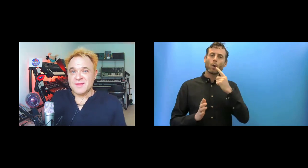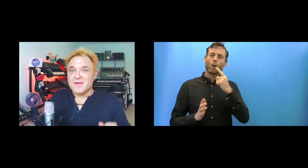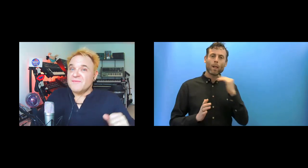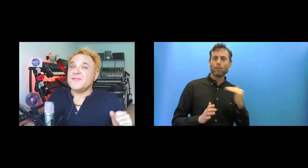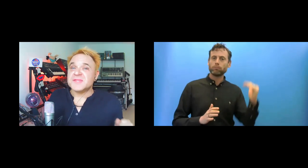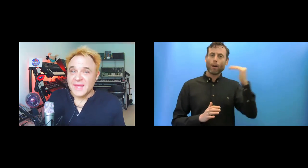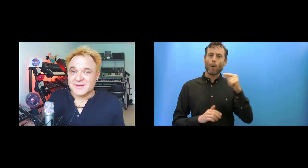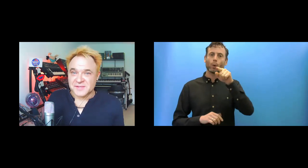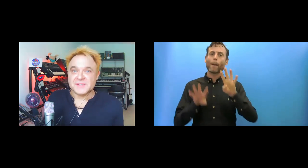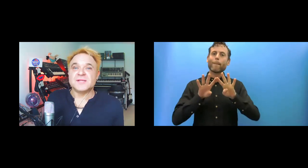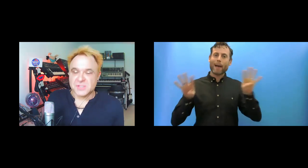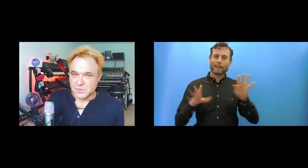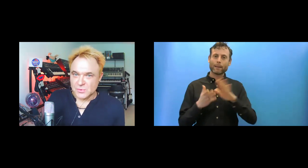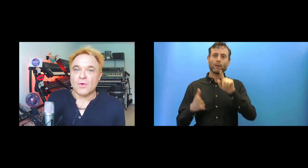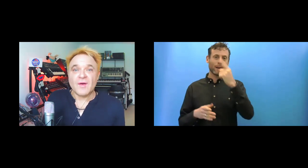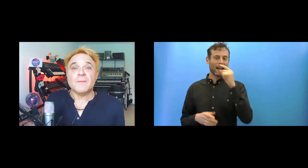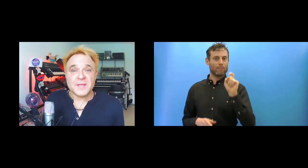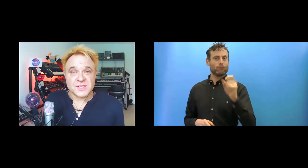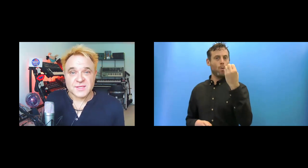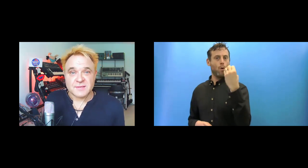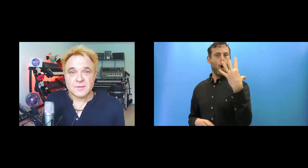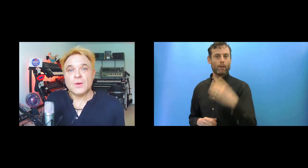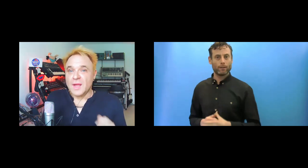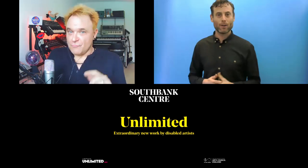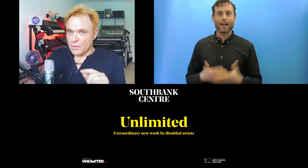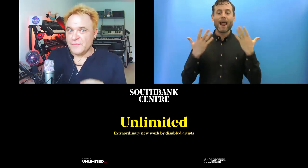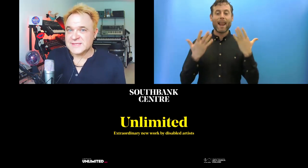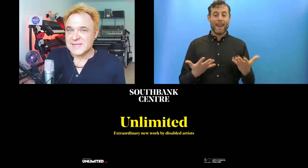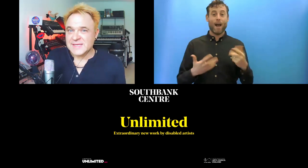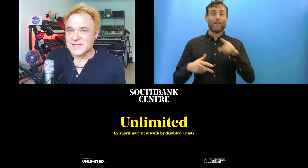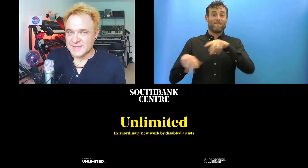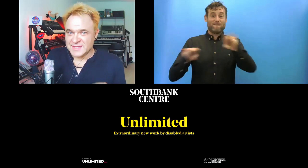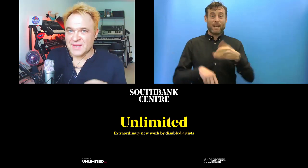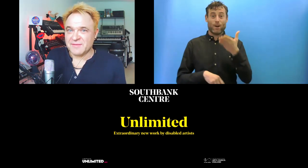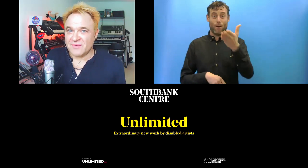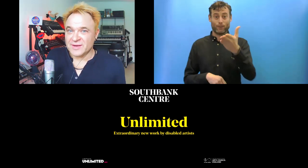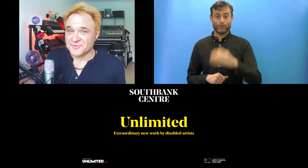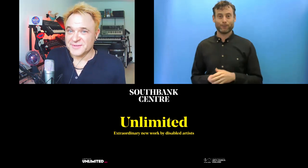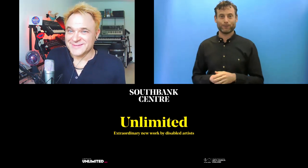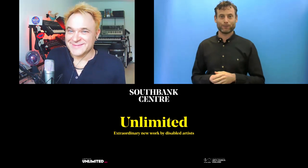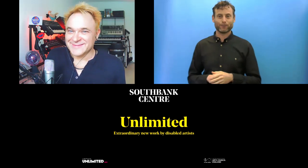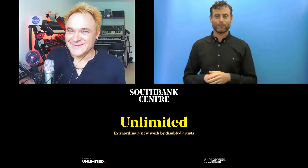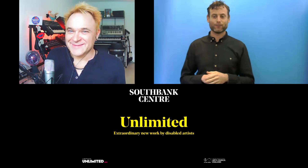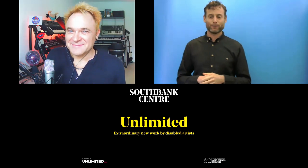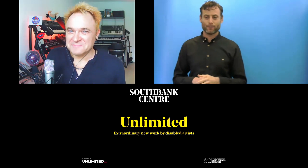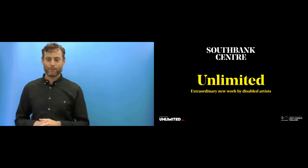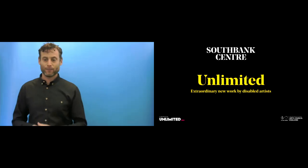time for the second two of our pitches. Roll VT, he says, sounding very old.